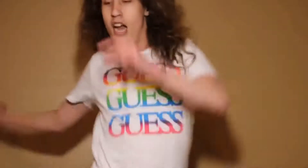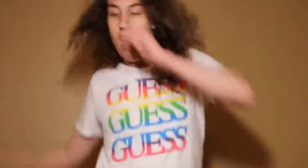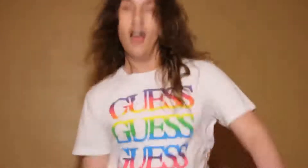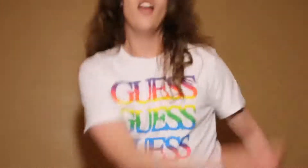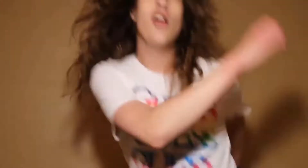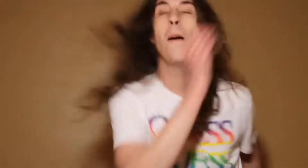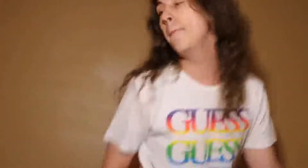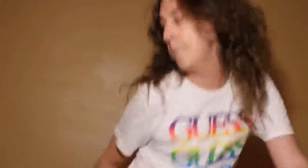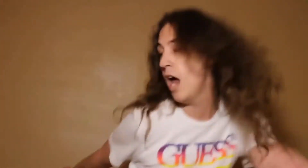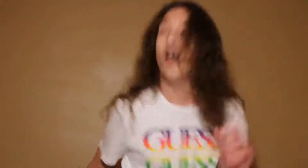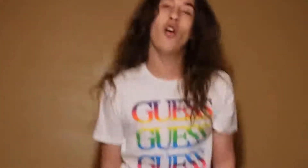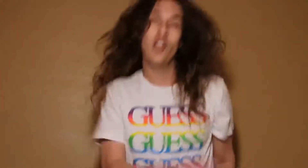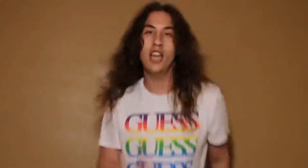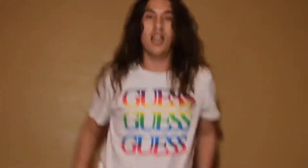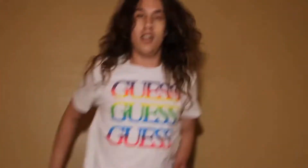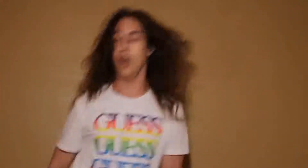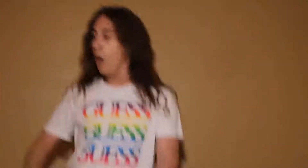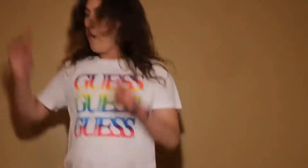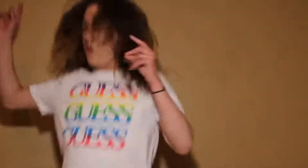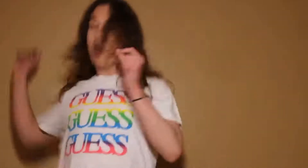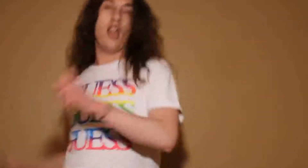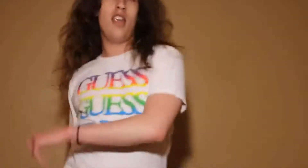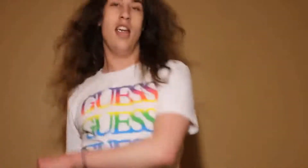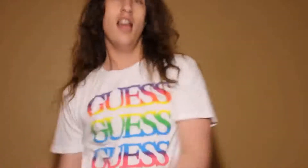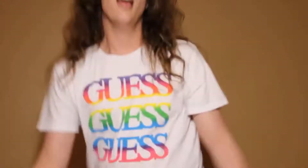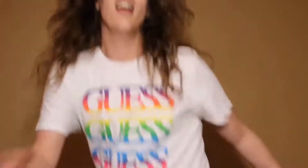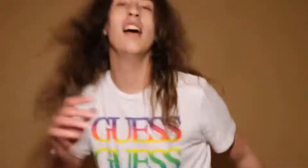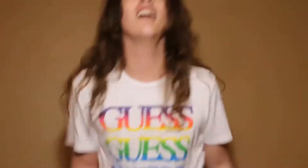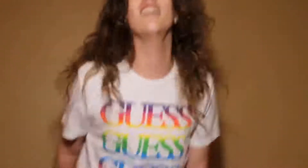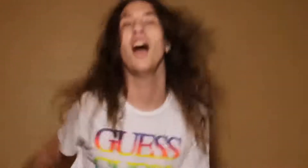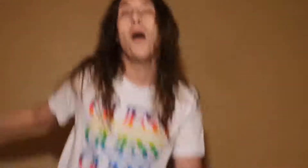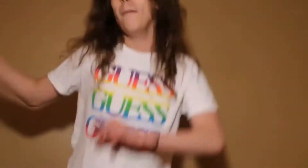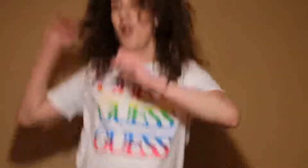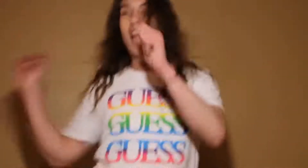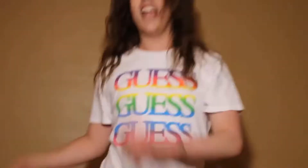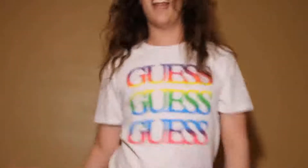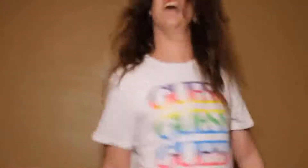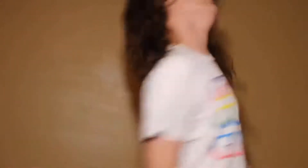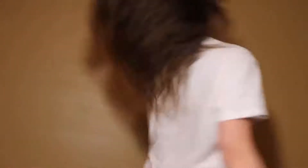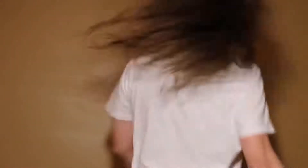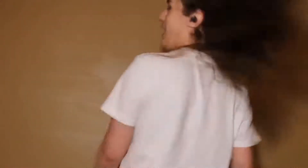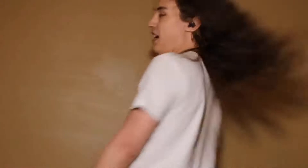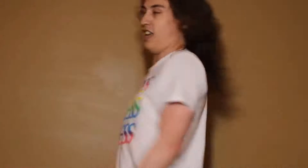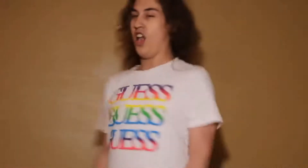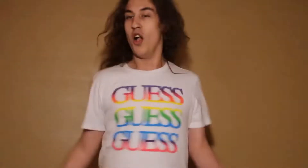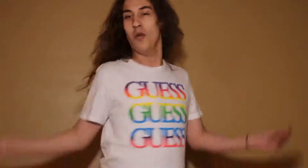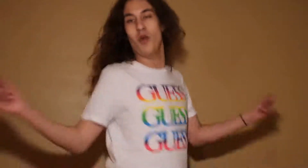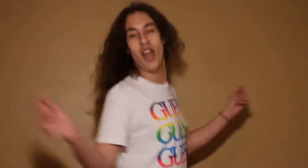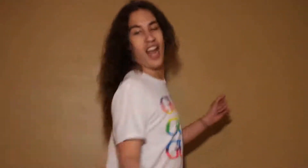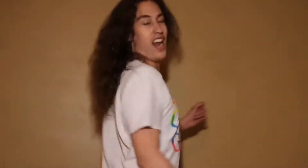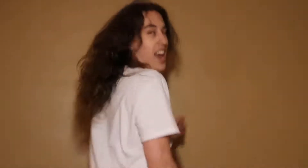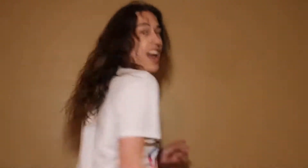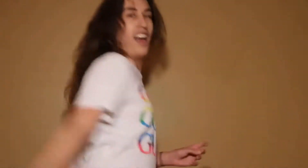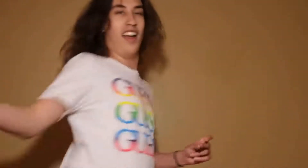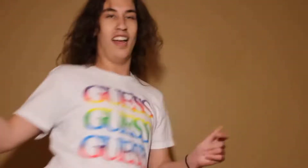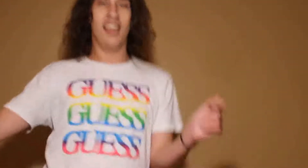Oh yeah. The rhythm of the night. This is the rhythm of my life.